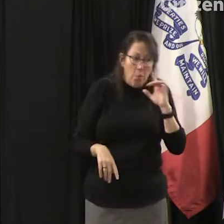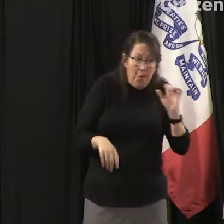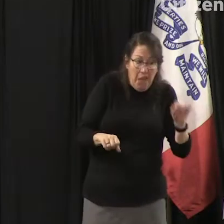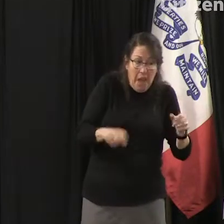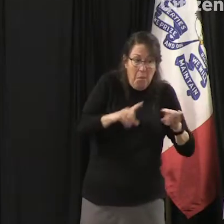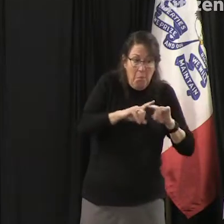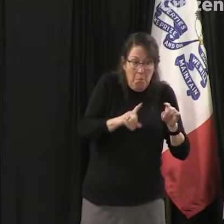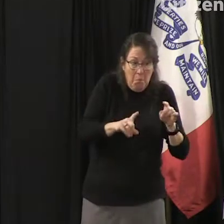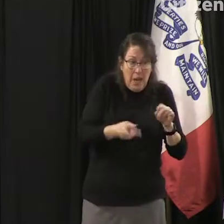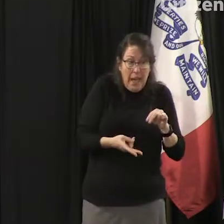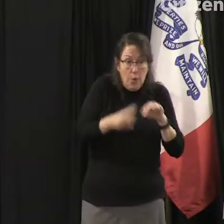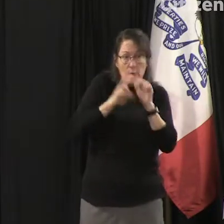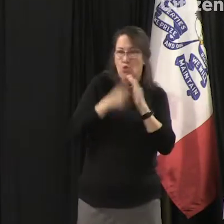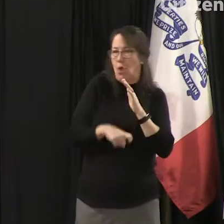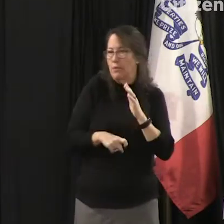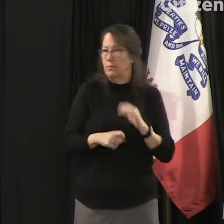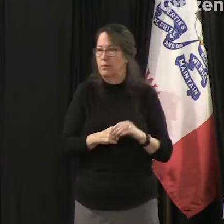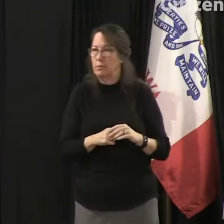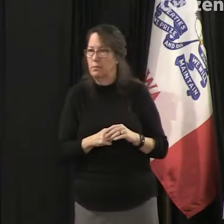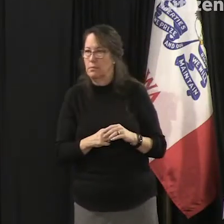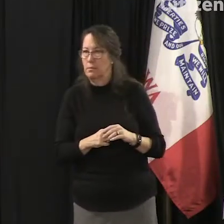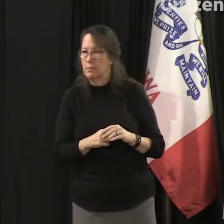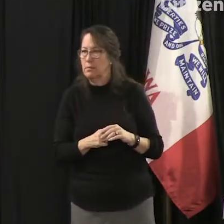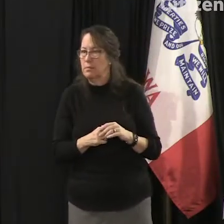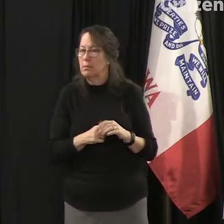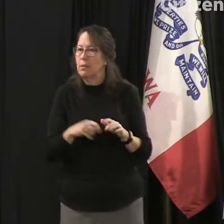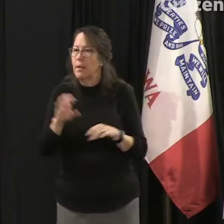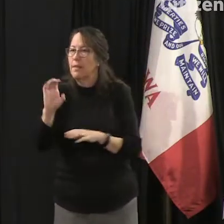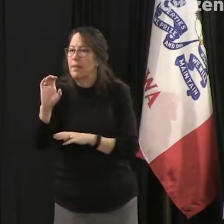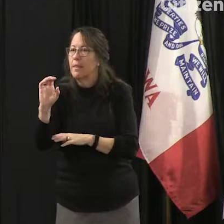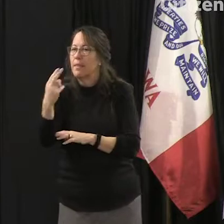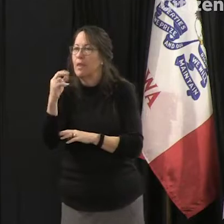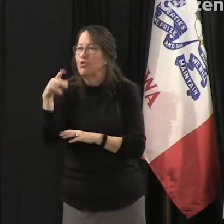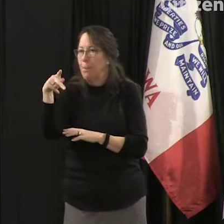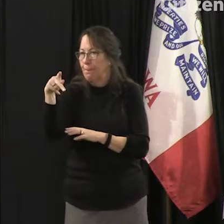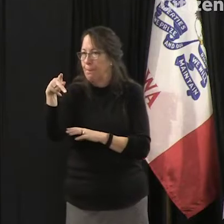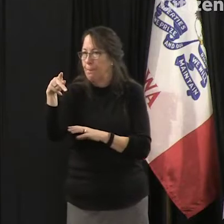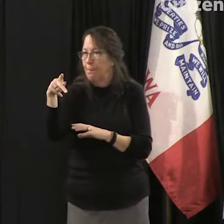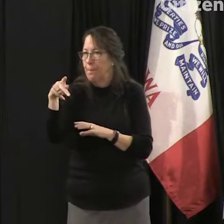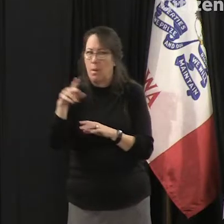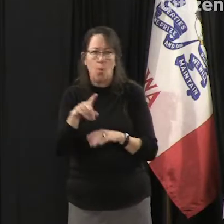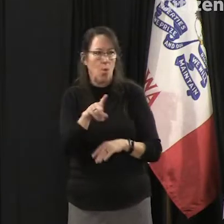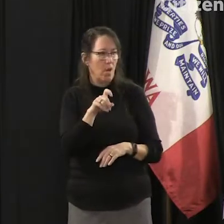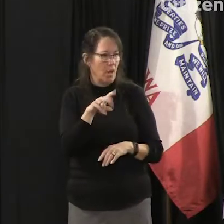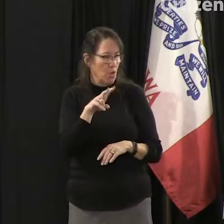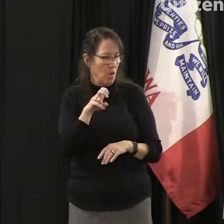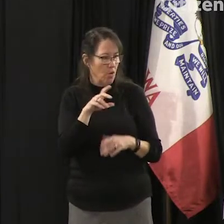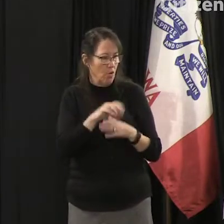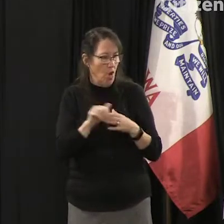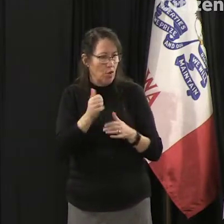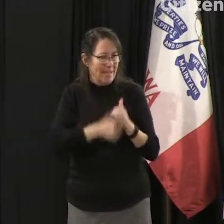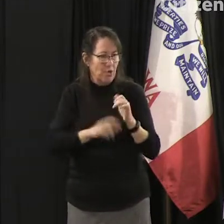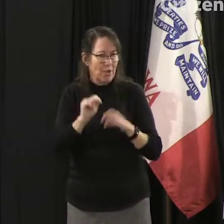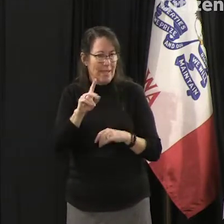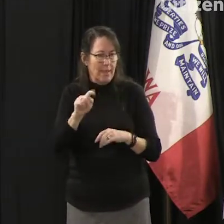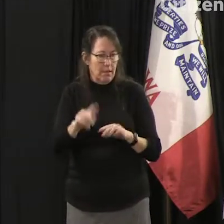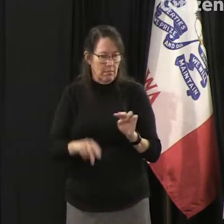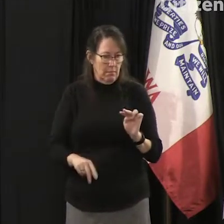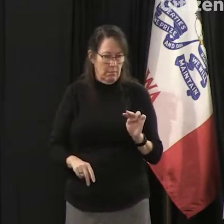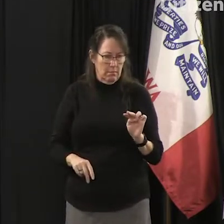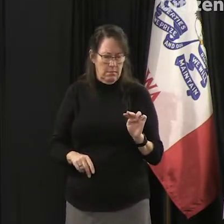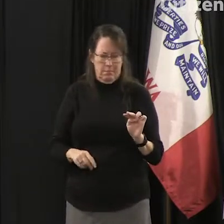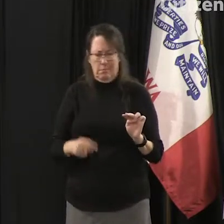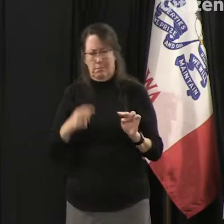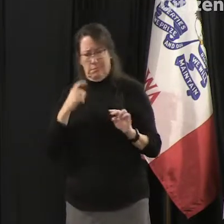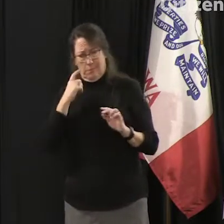that, but it was going to increase the cost of the TV set, maybe $100, $200 a set. Well,